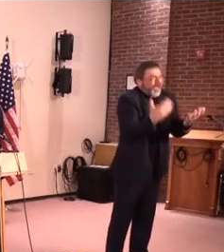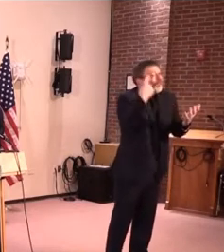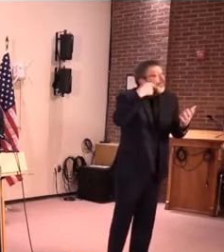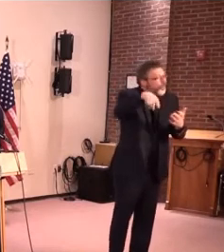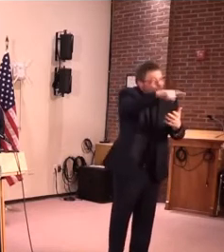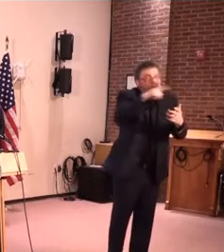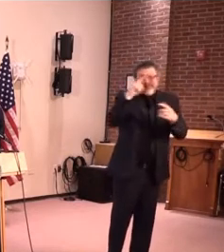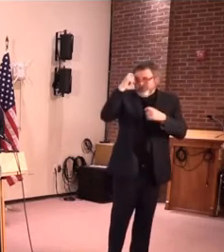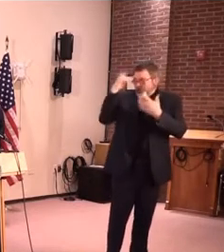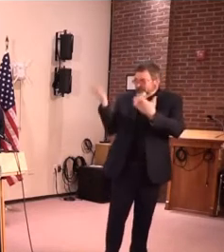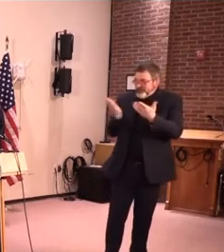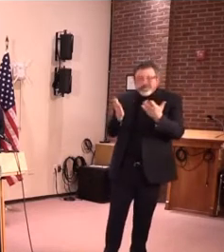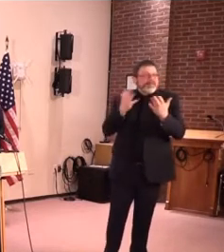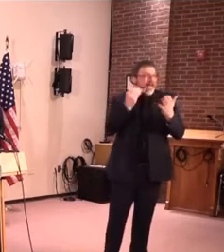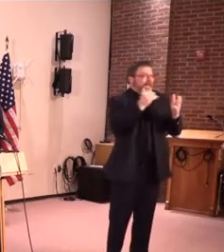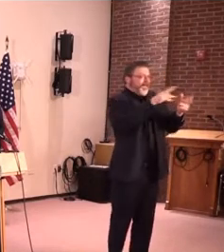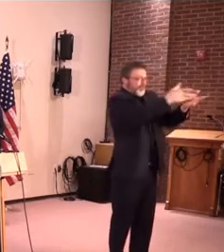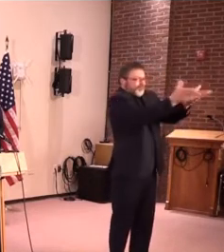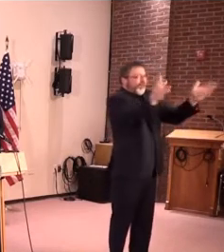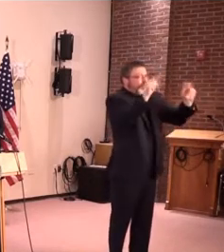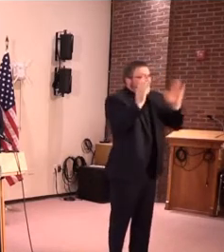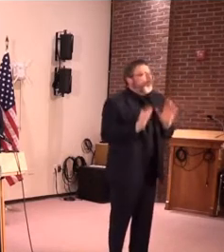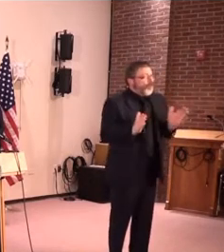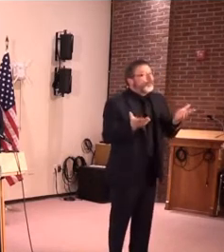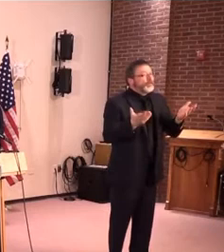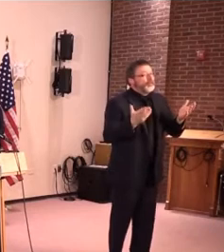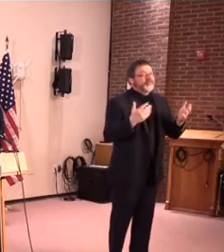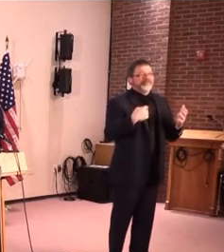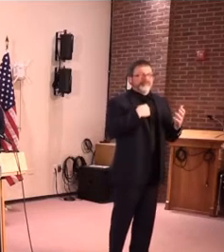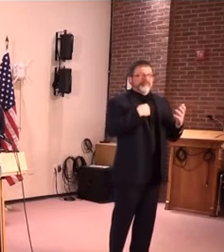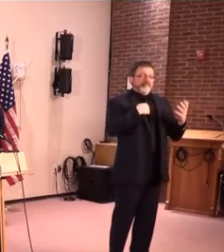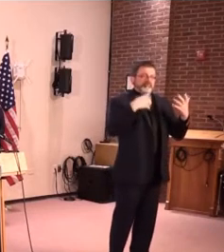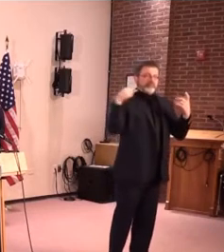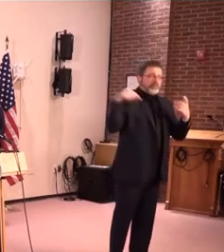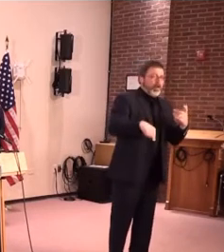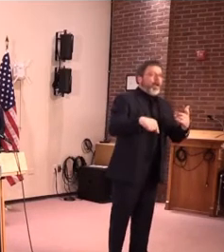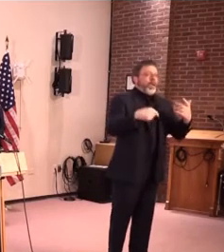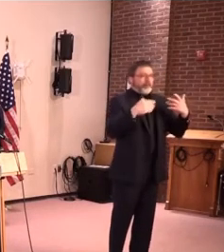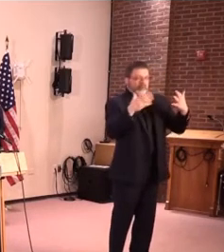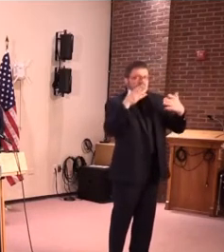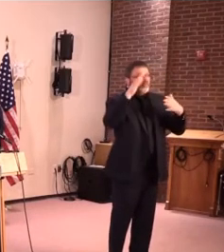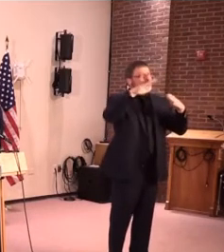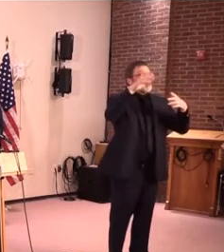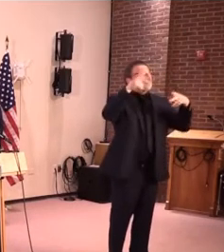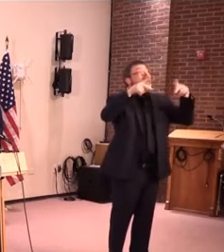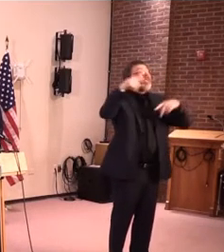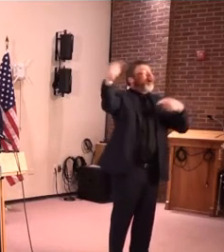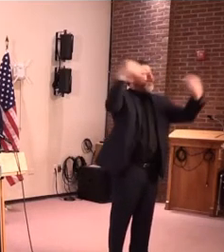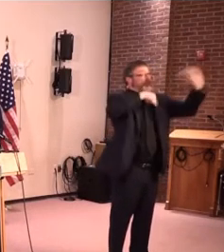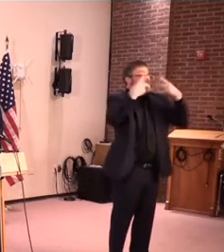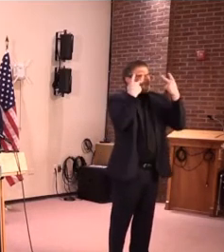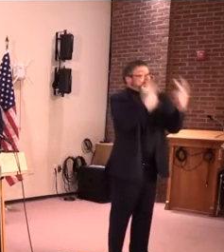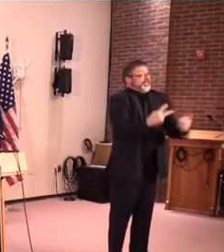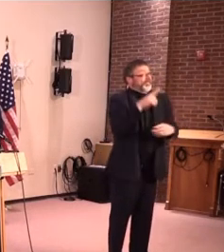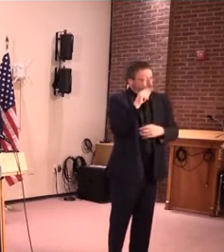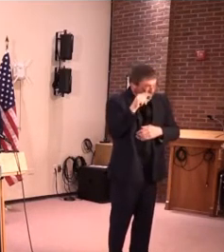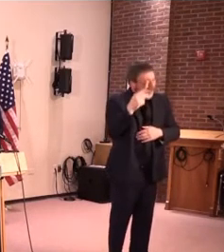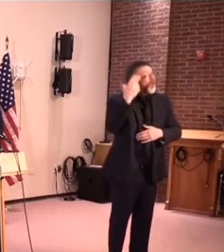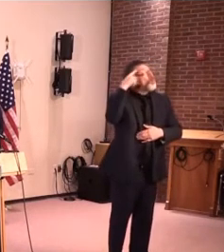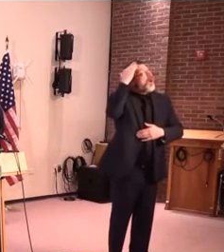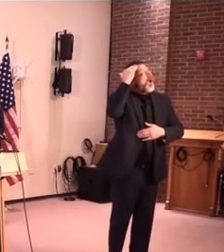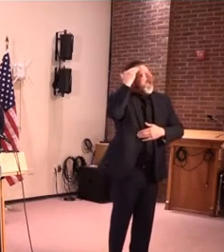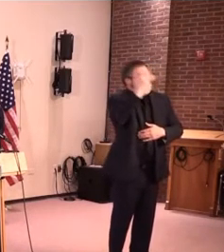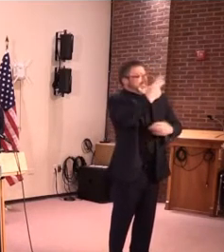visitors to see Vermont's hills, the valleys, the open spaces, and enjoy dairy on the menu.